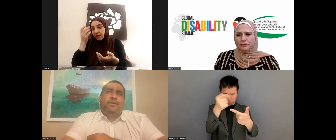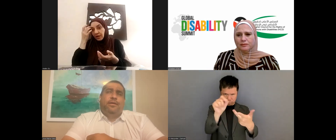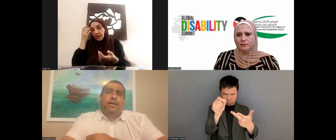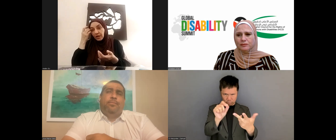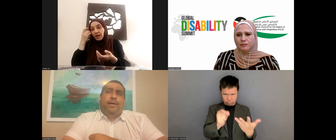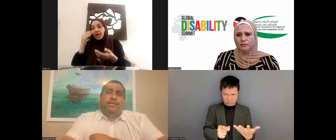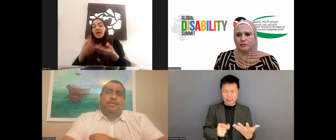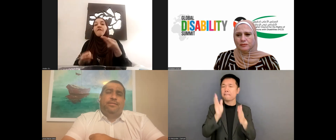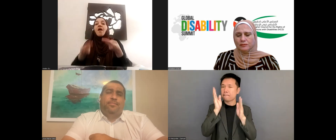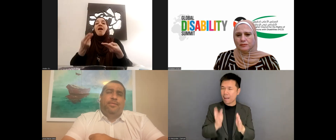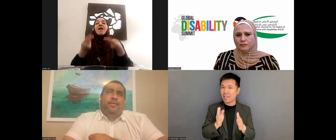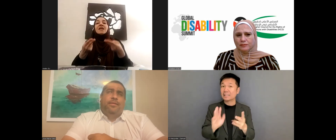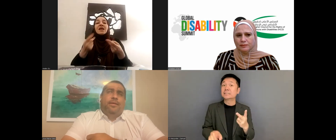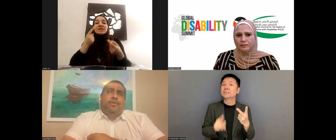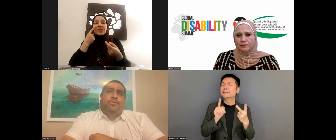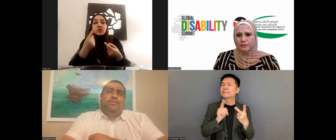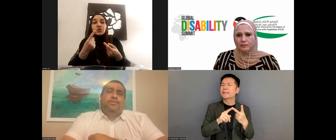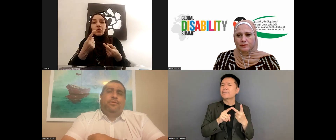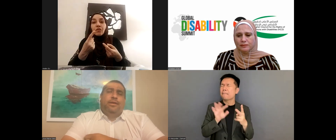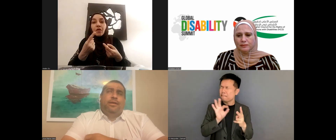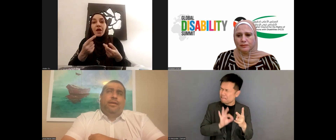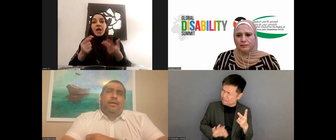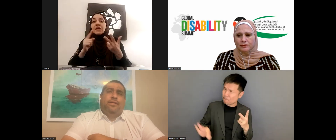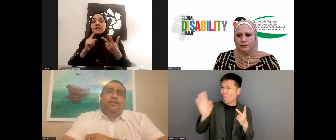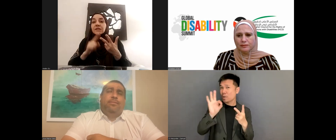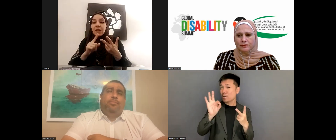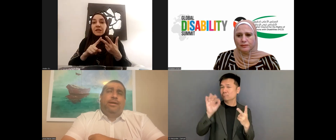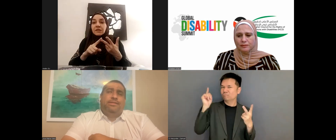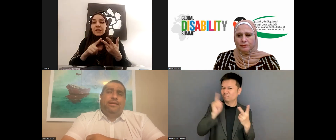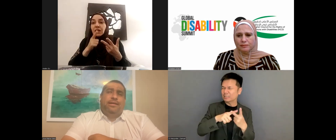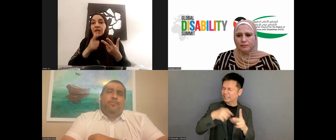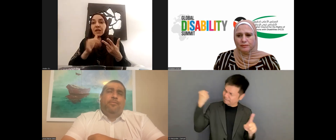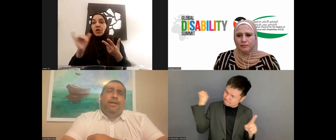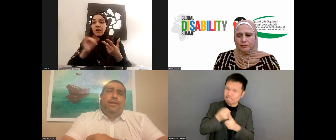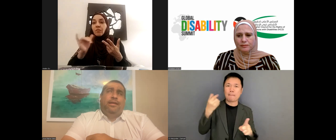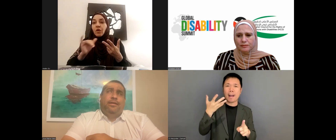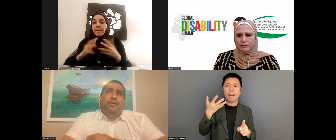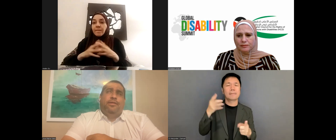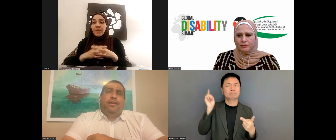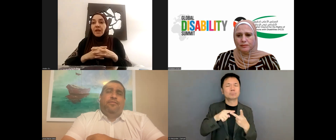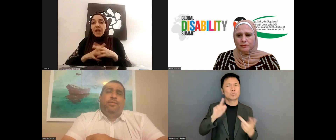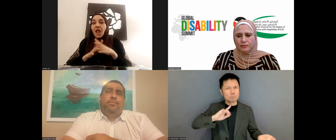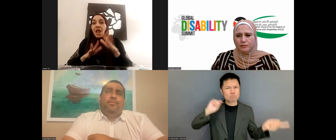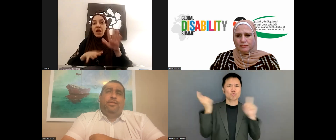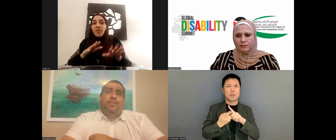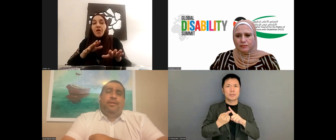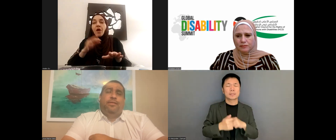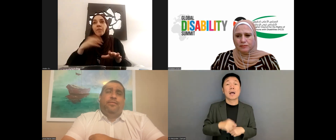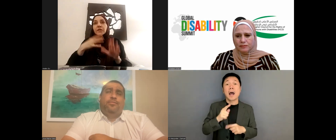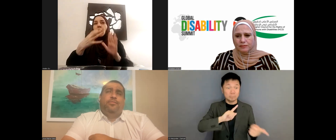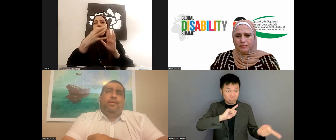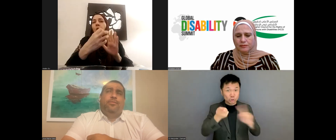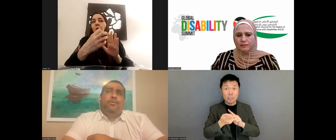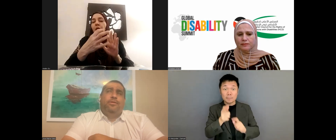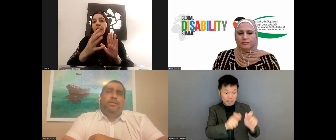is impact. But also, it's an impact really on the life of people with